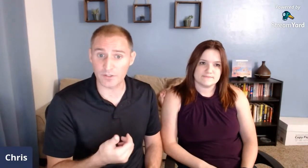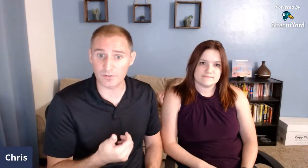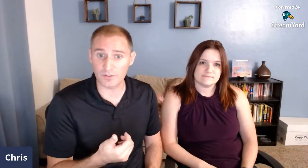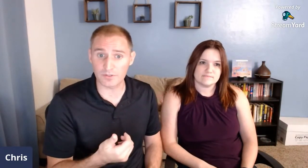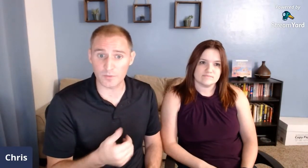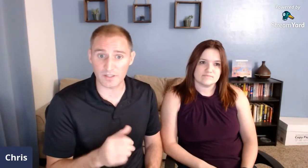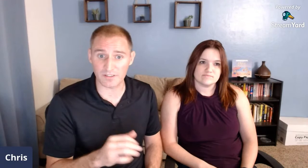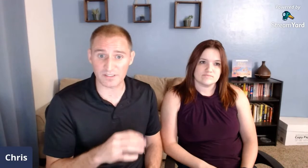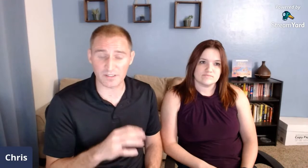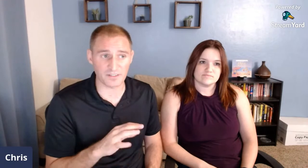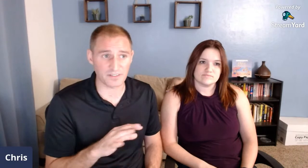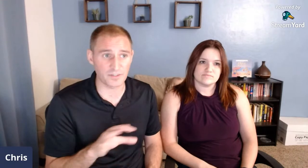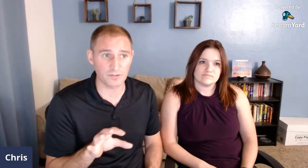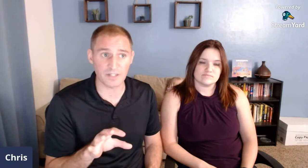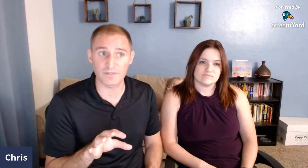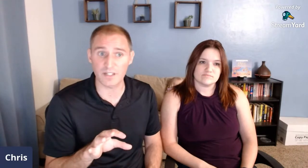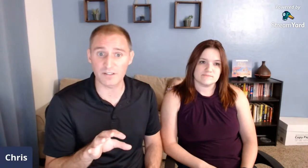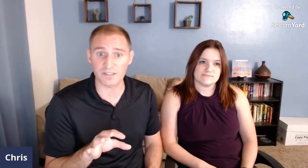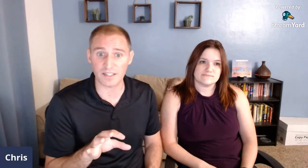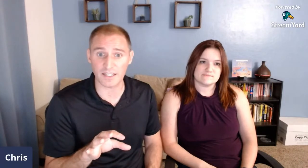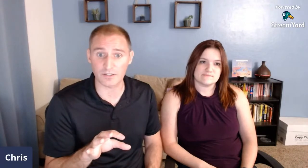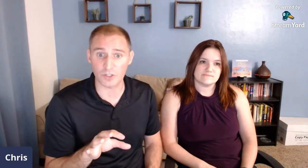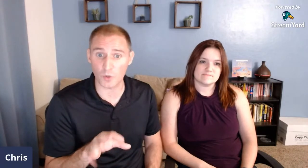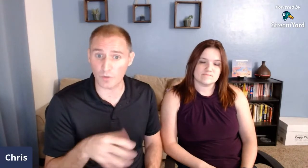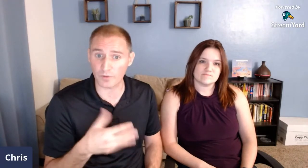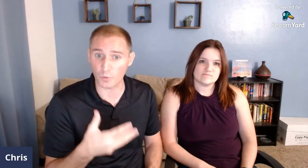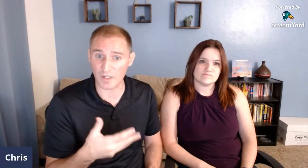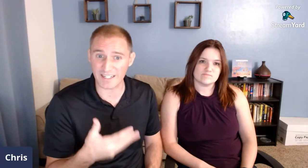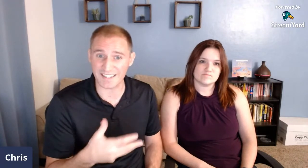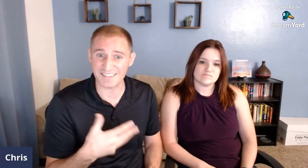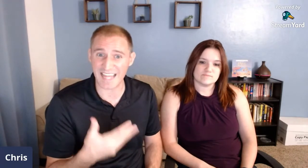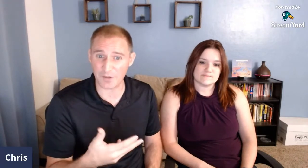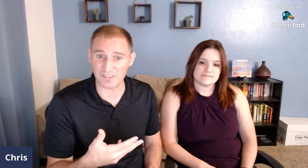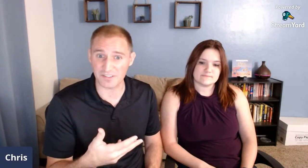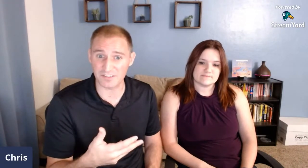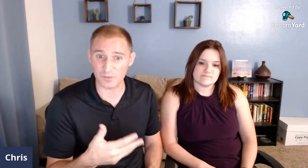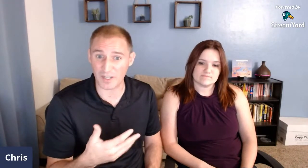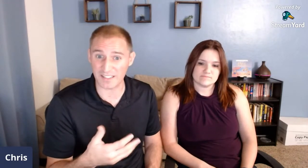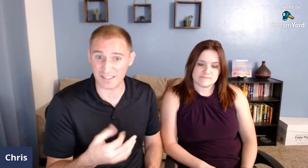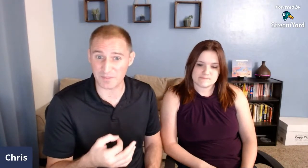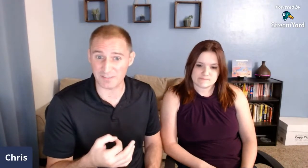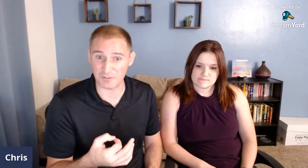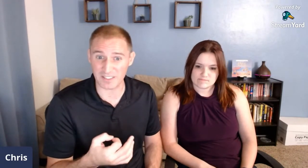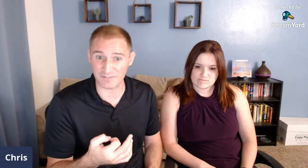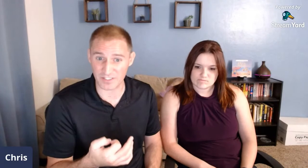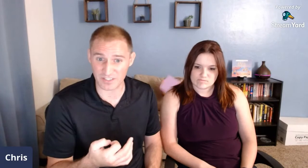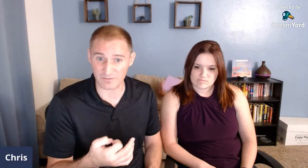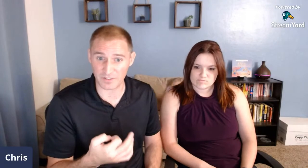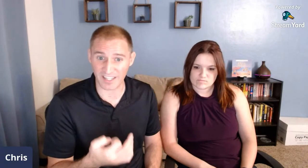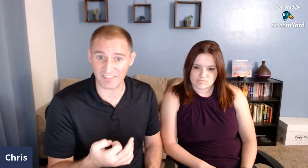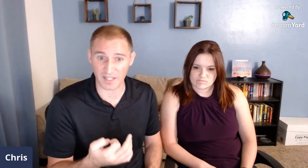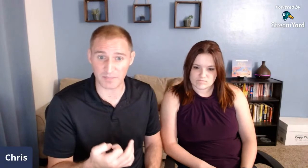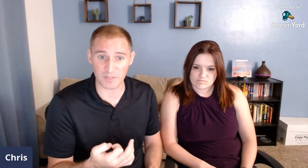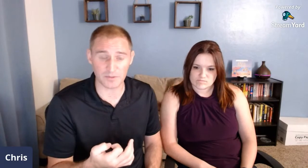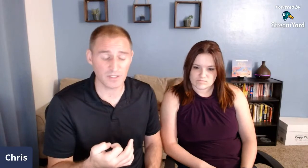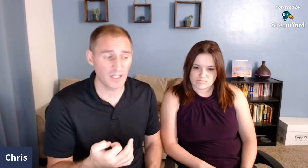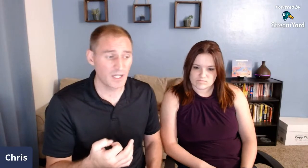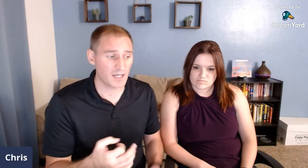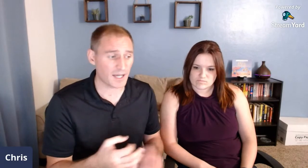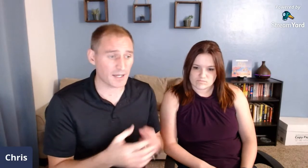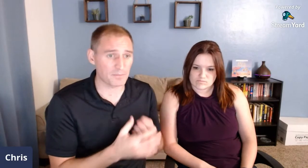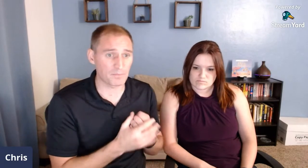And if you YouTube it, there's a few great videos that kind of go over what it is, how it's used, and why it can be really efficient for deafblind